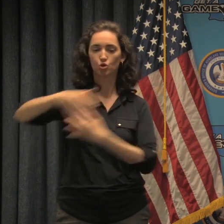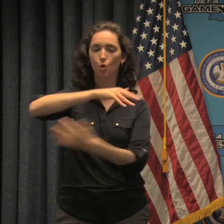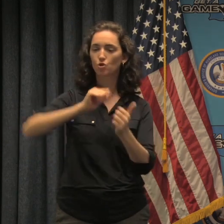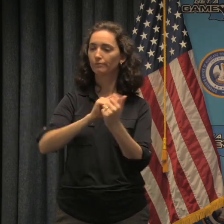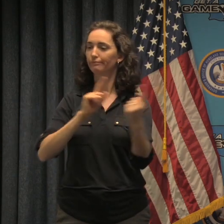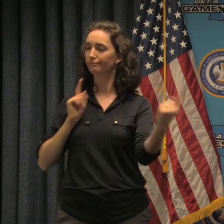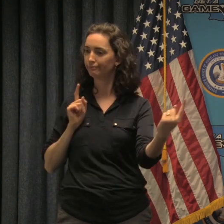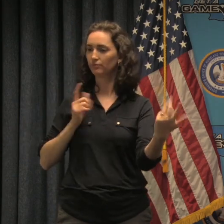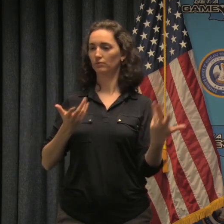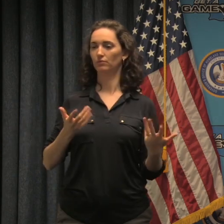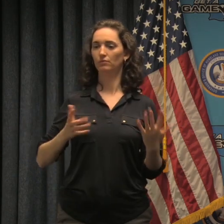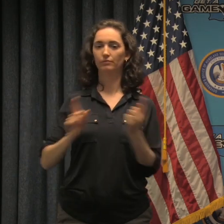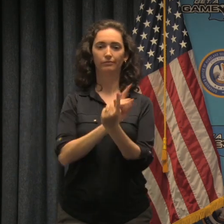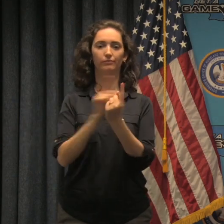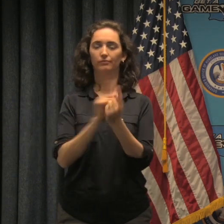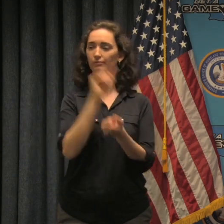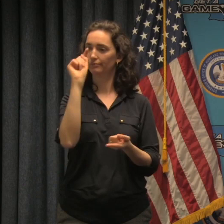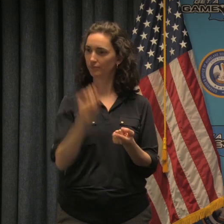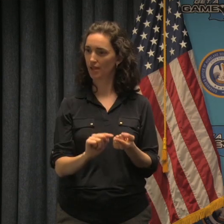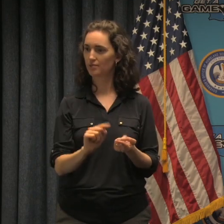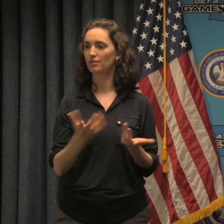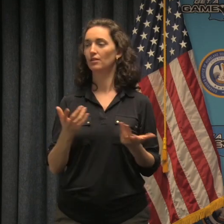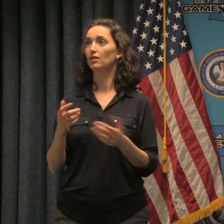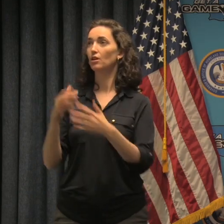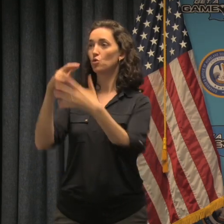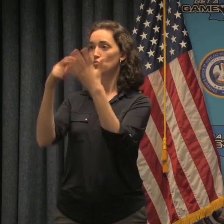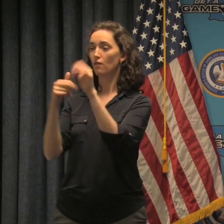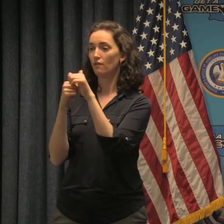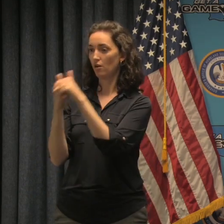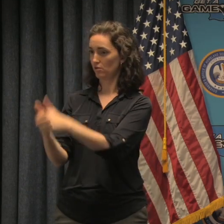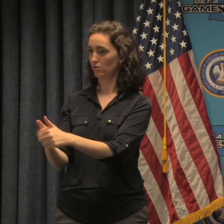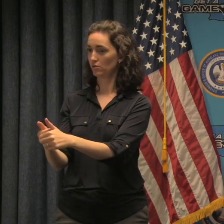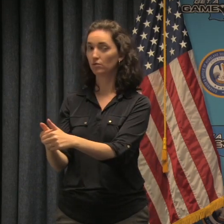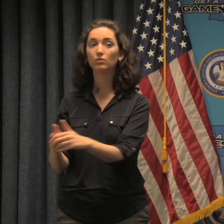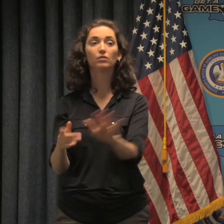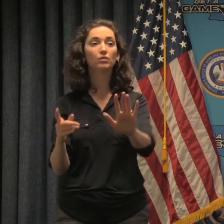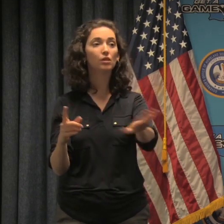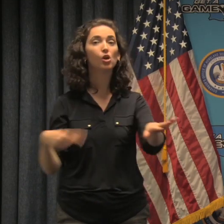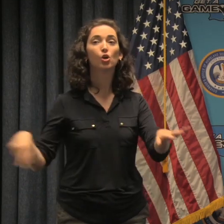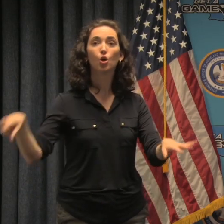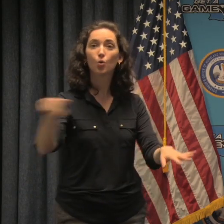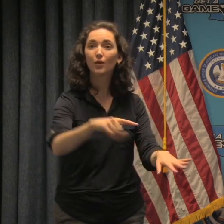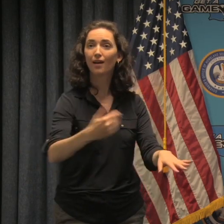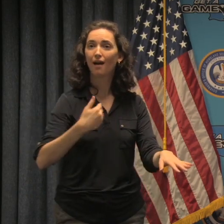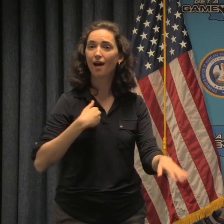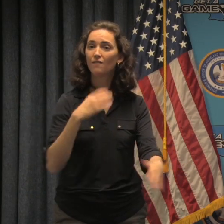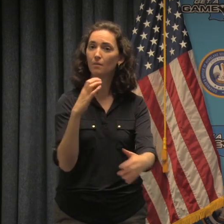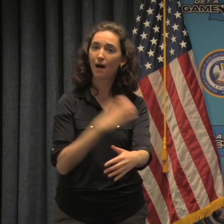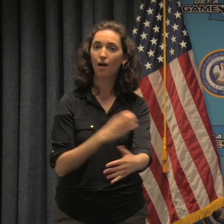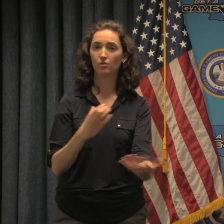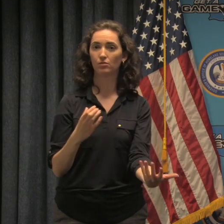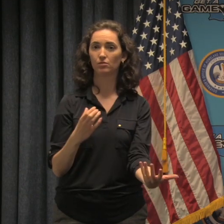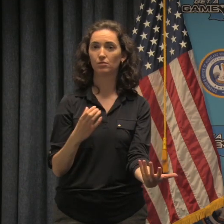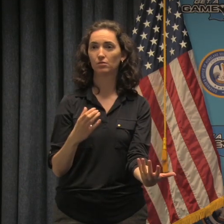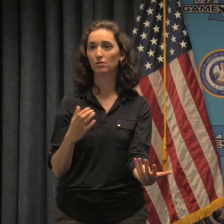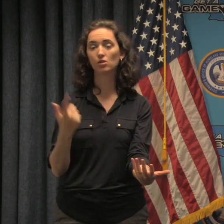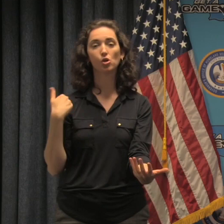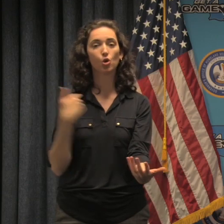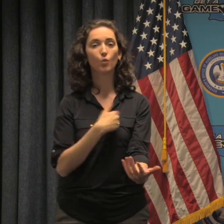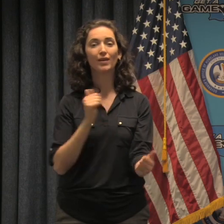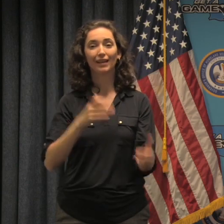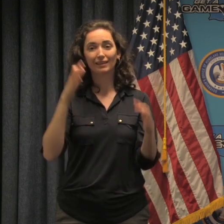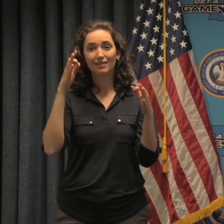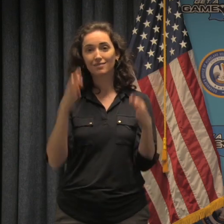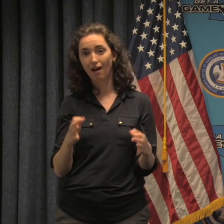And we literally have it within our collective power to decide whether more or